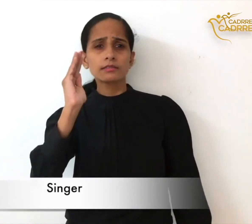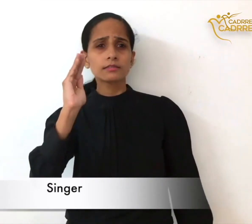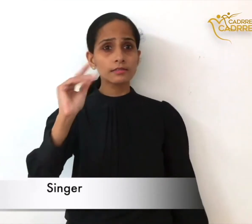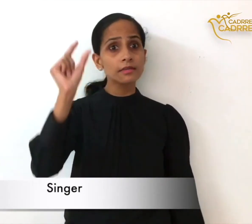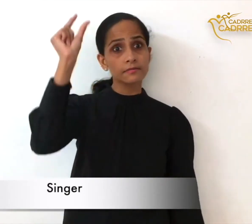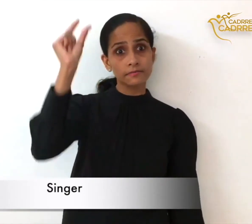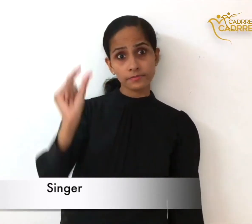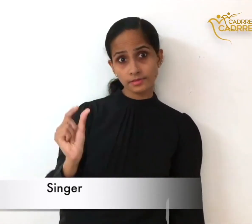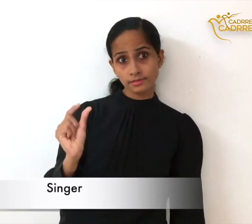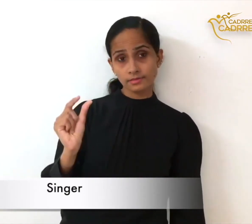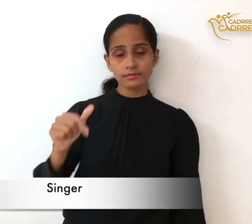singer,